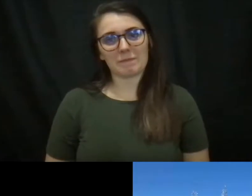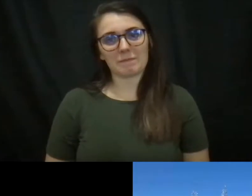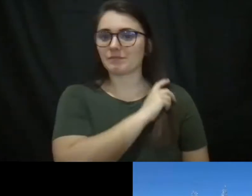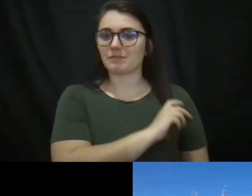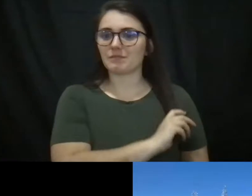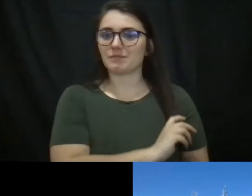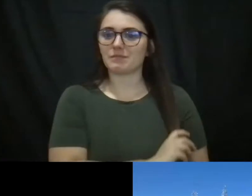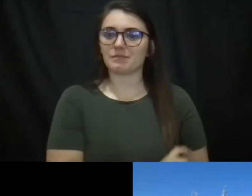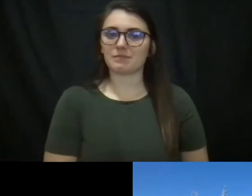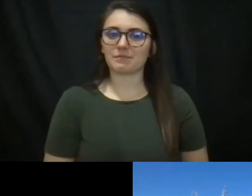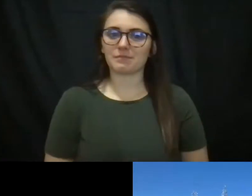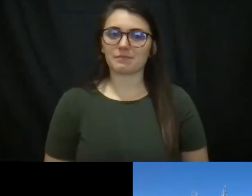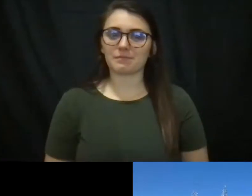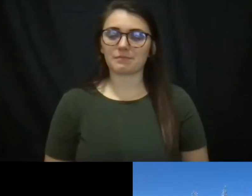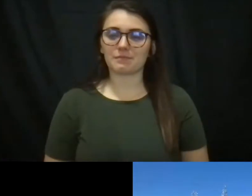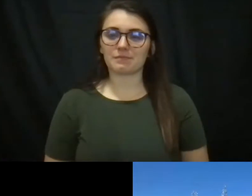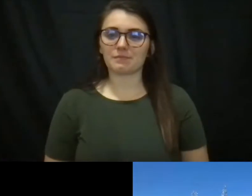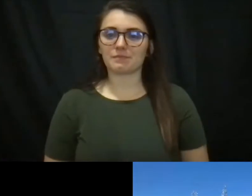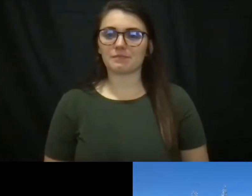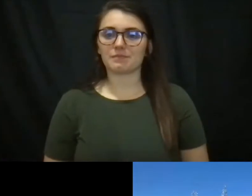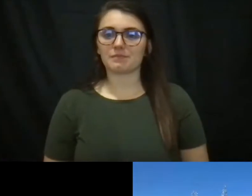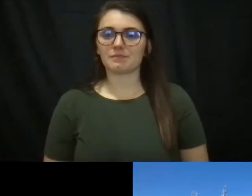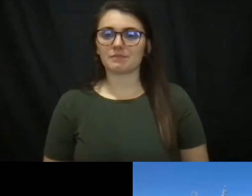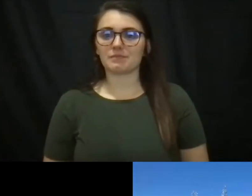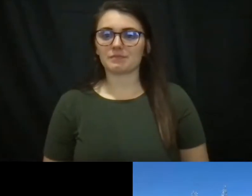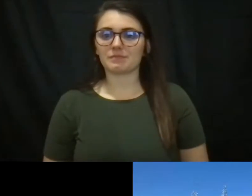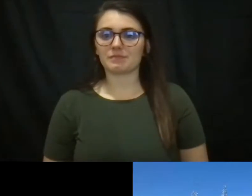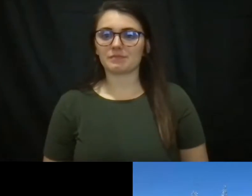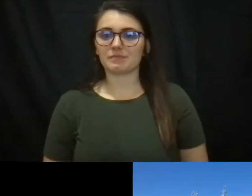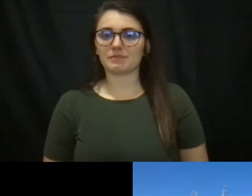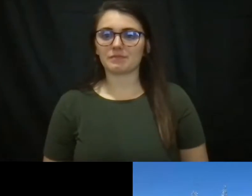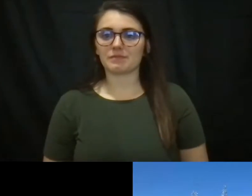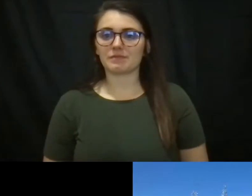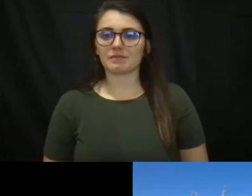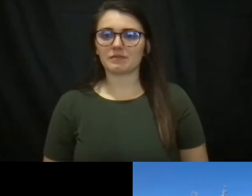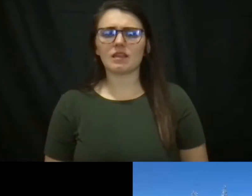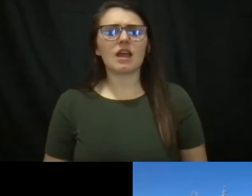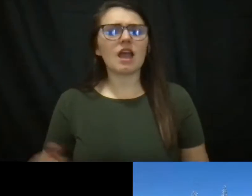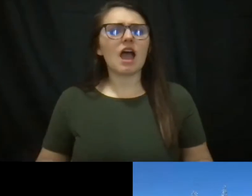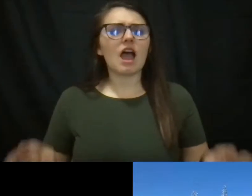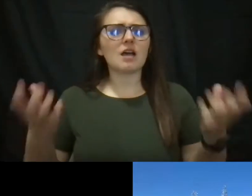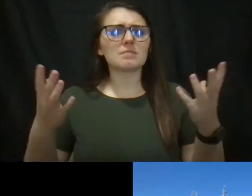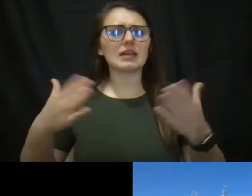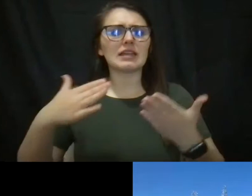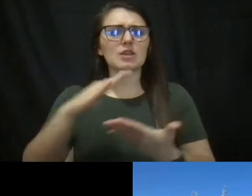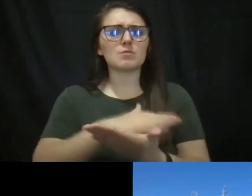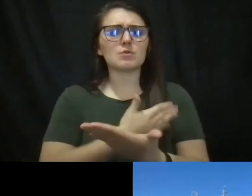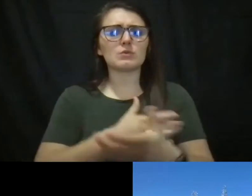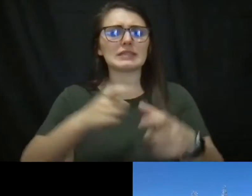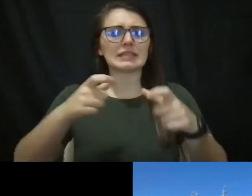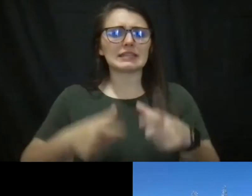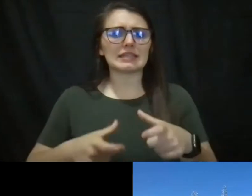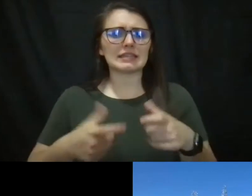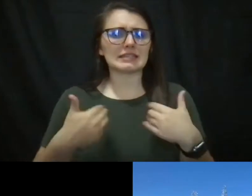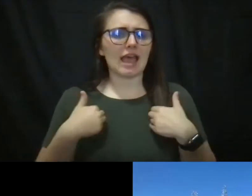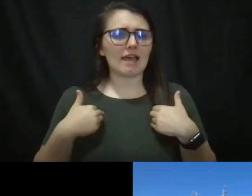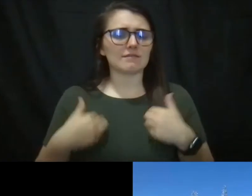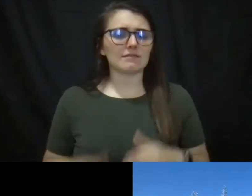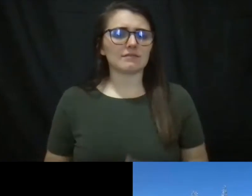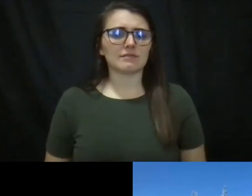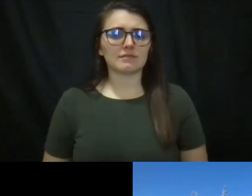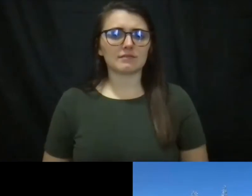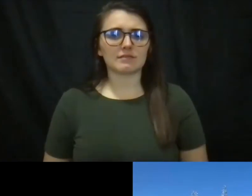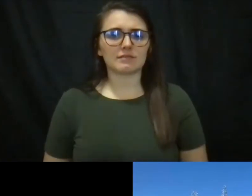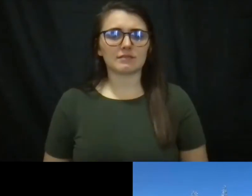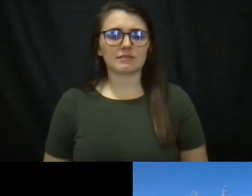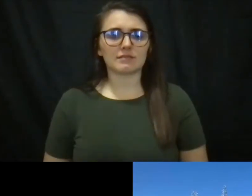Logan. How many like music discs do you have there? Oh boy, I don't know if I